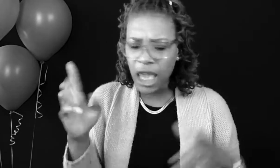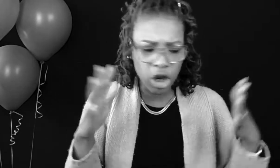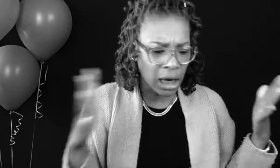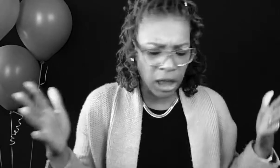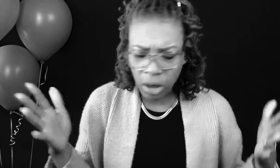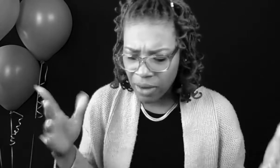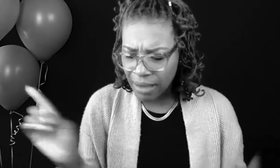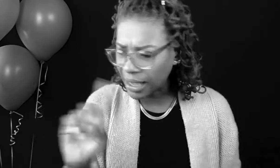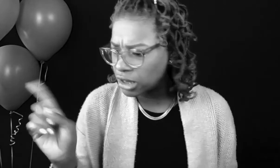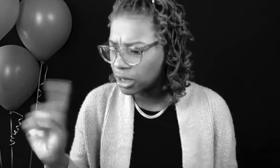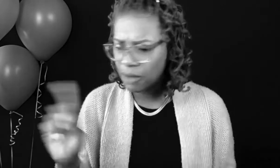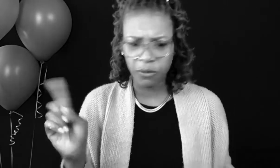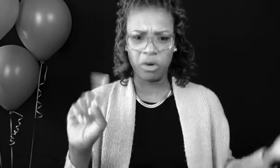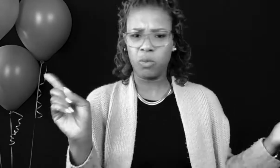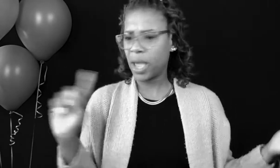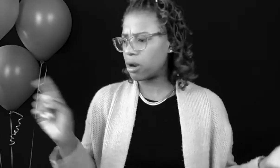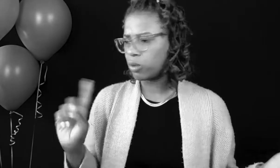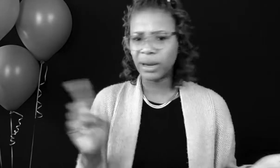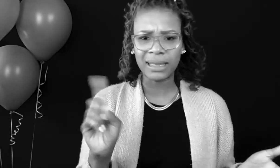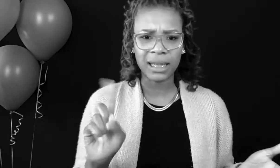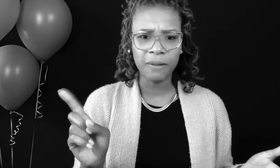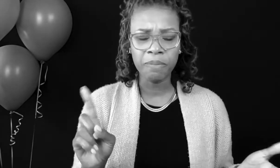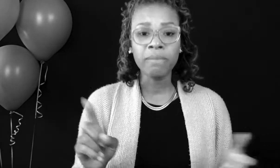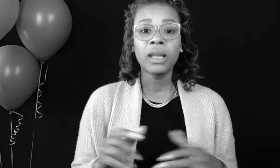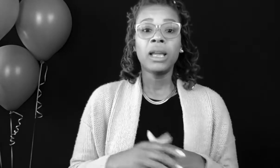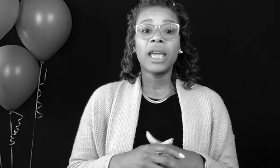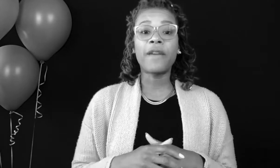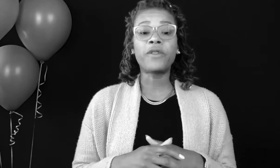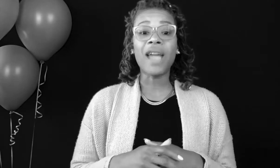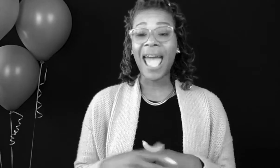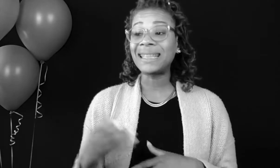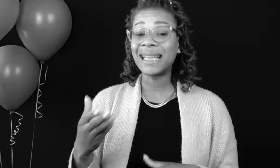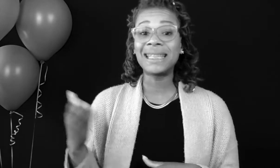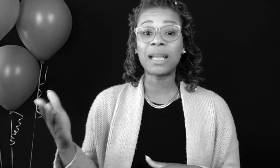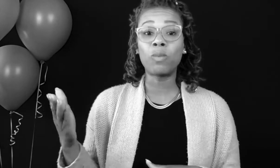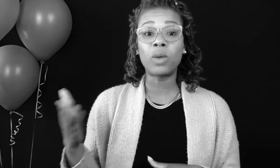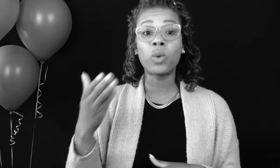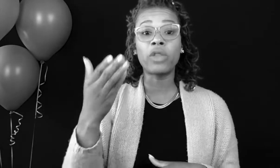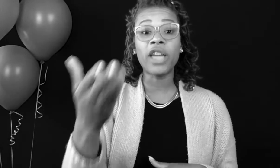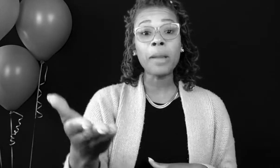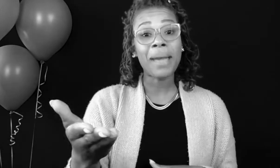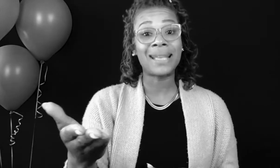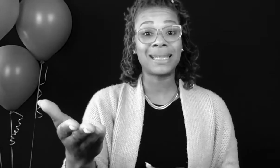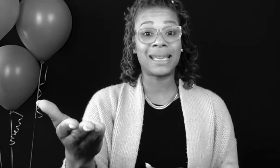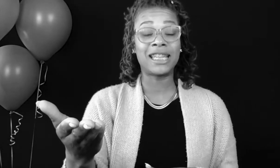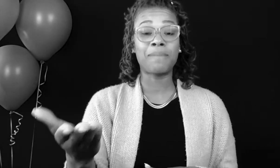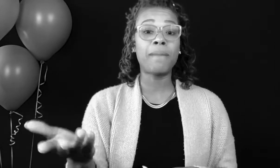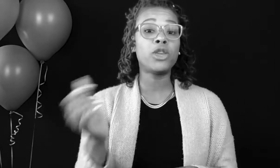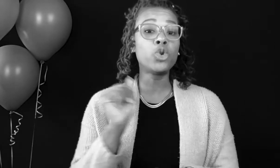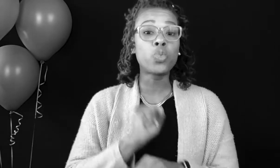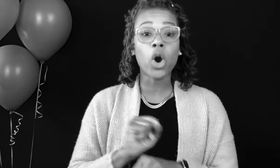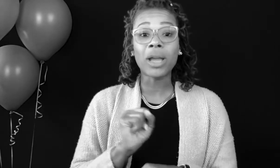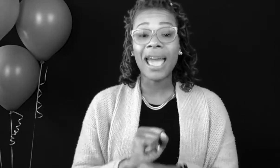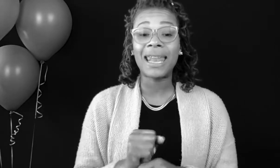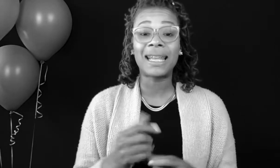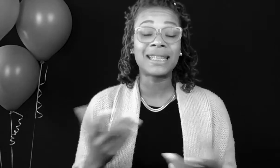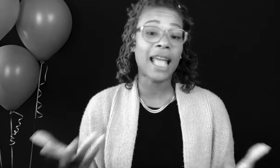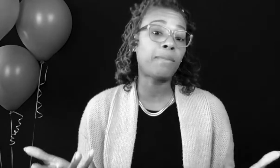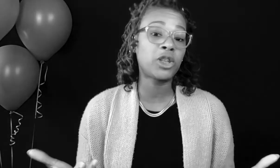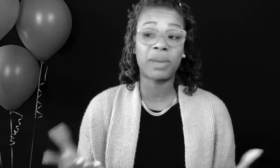to look around like you're looking for it. Where is it? If you're asking someone where their mask is, maybe you work at an establishment and